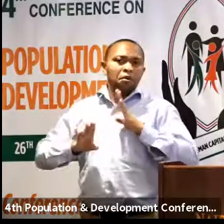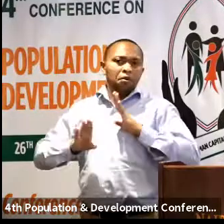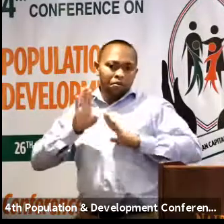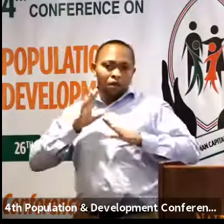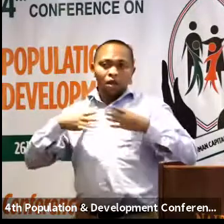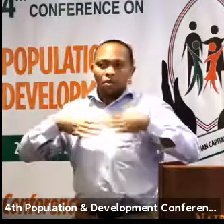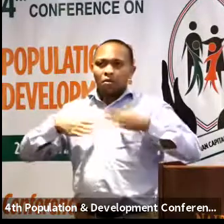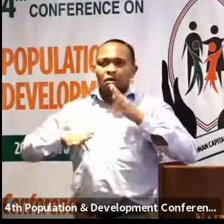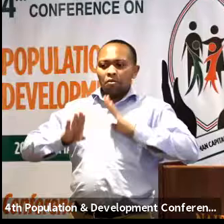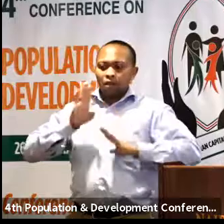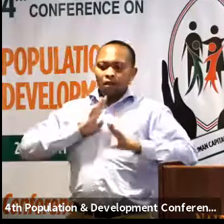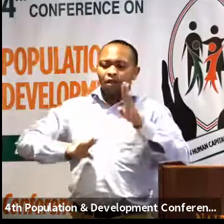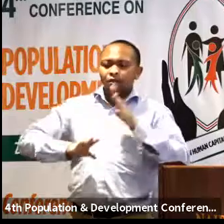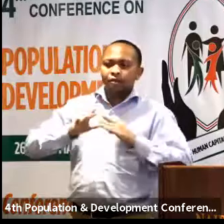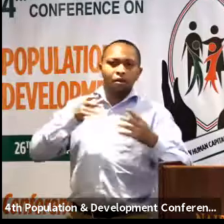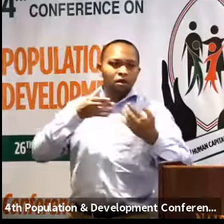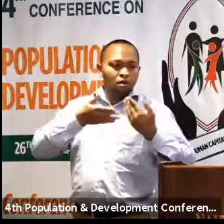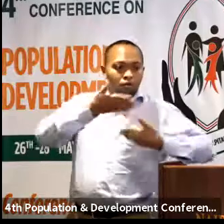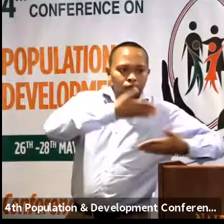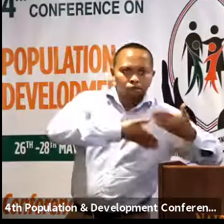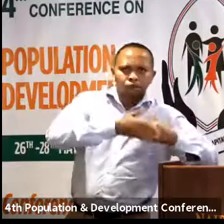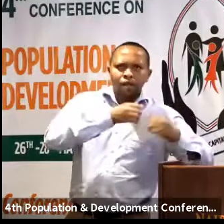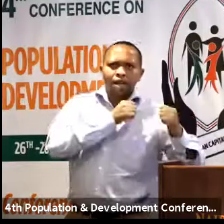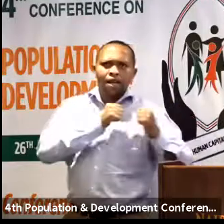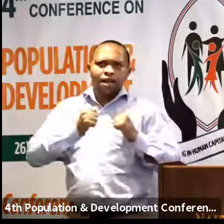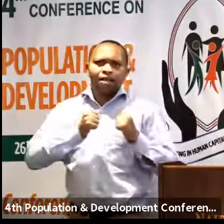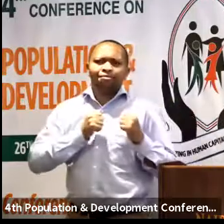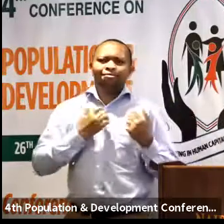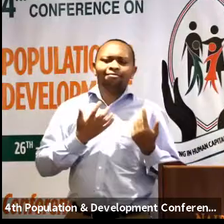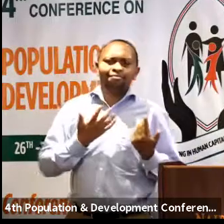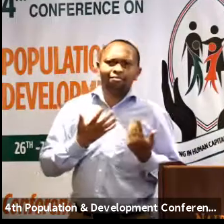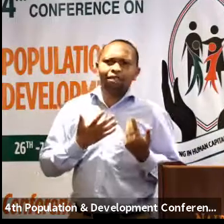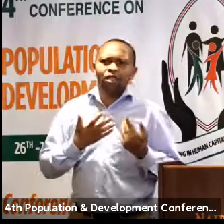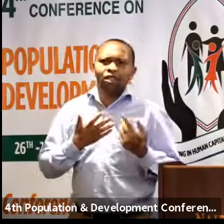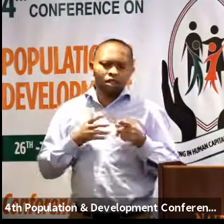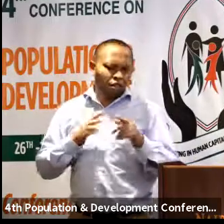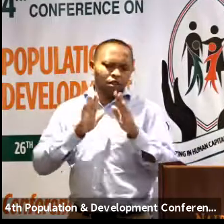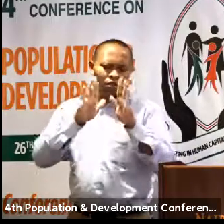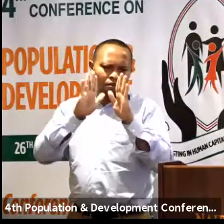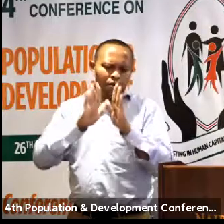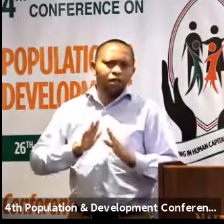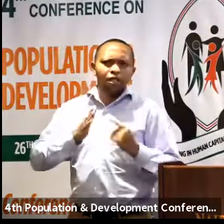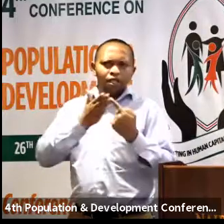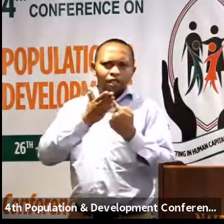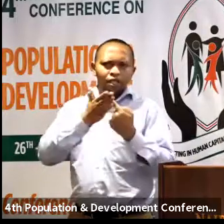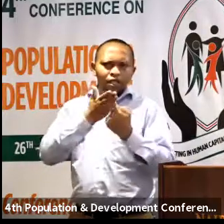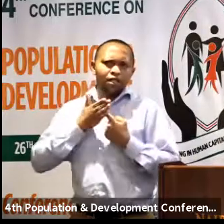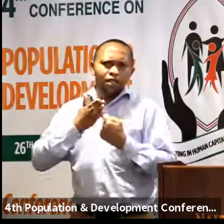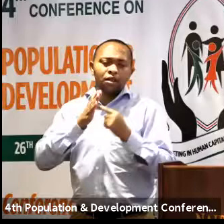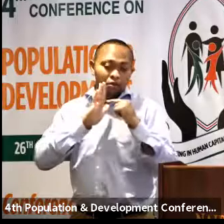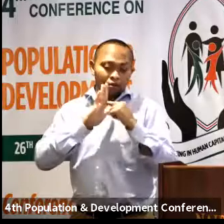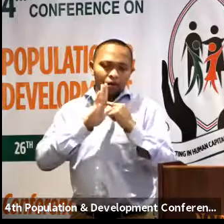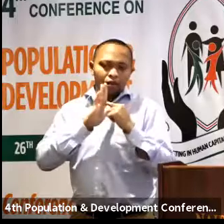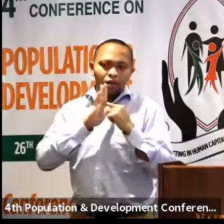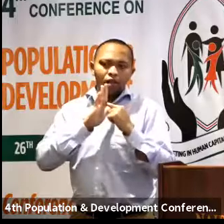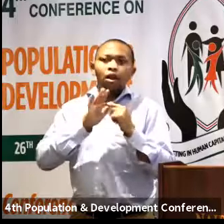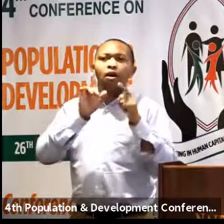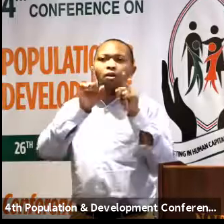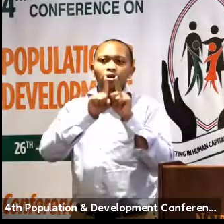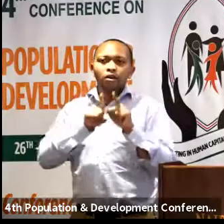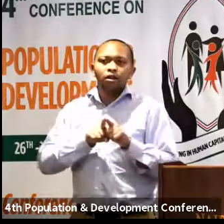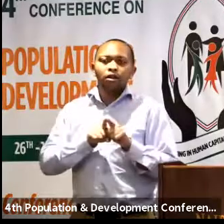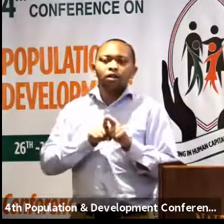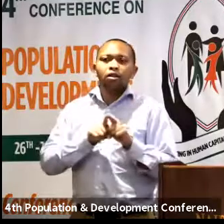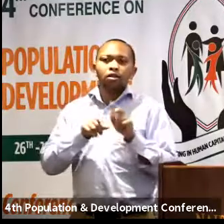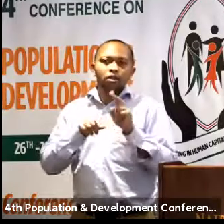and the environment. So I thought that was a very critical point. And whether you use the PHE,